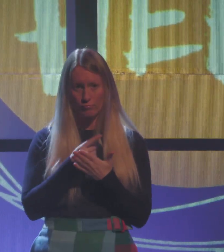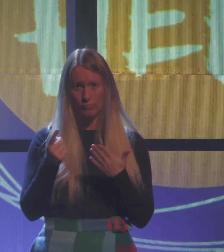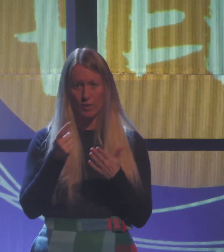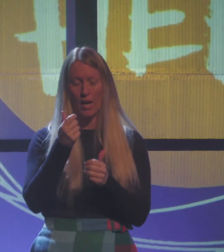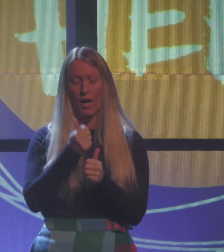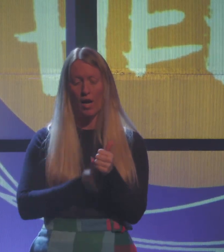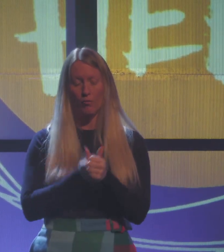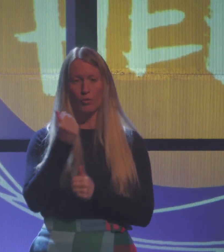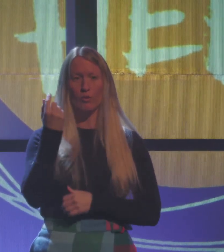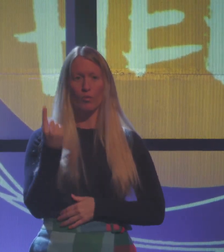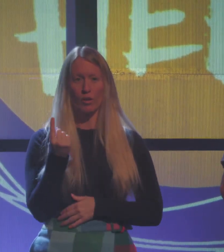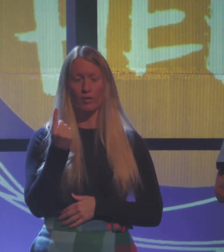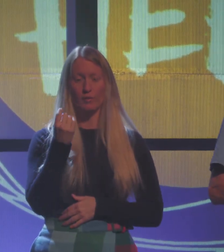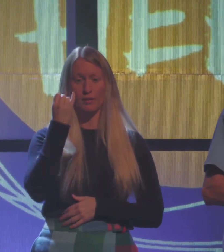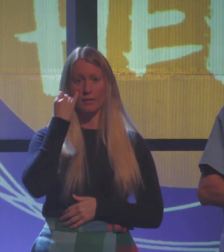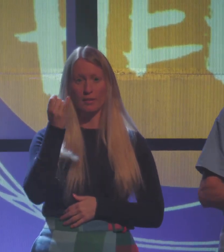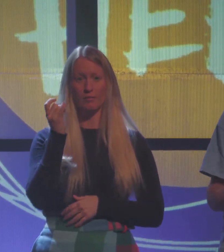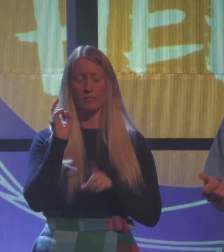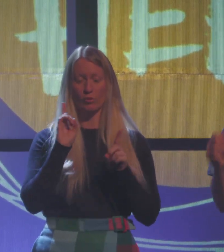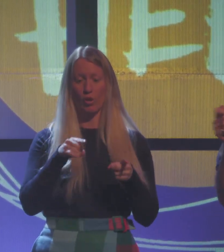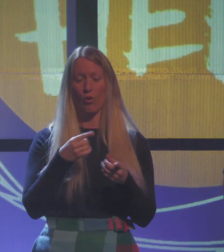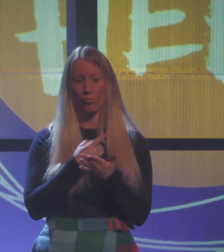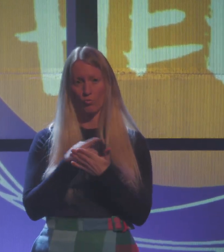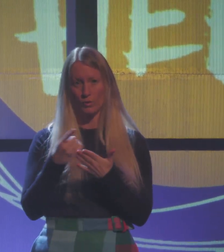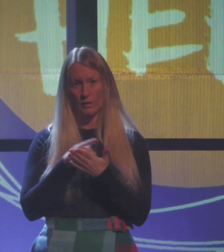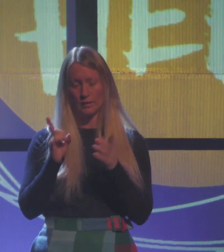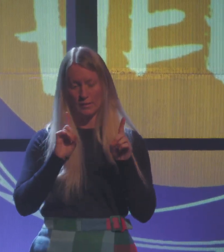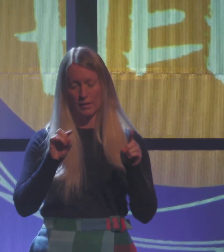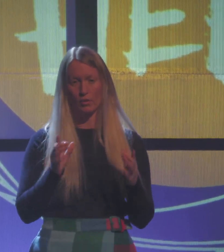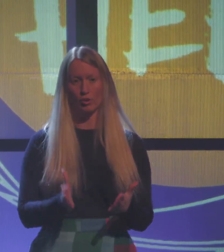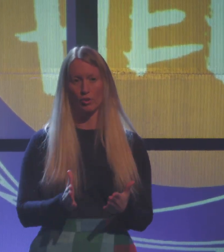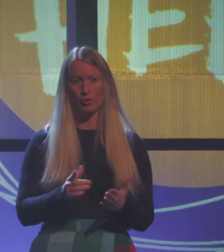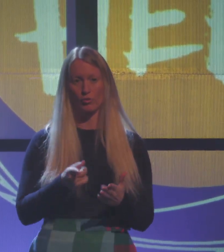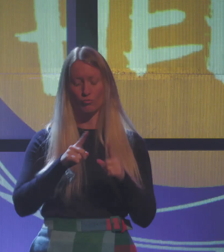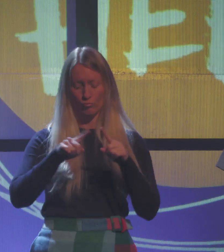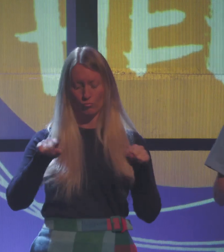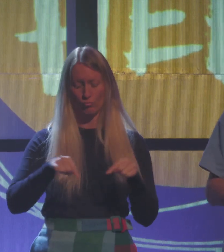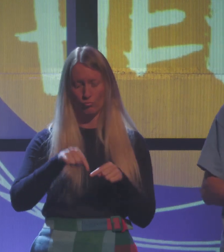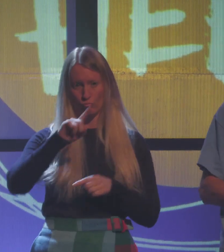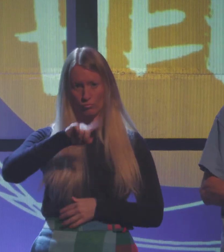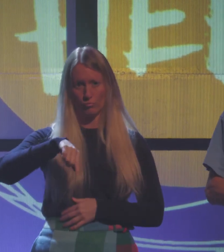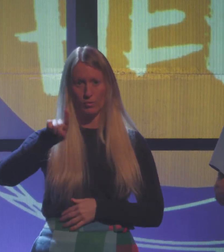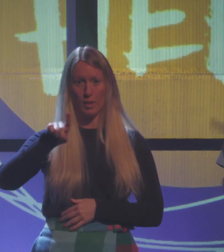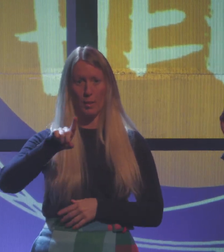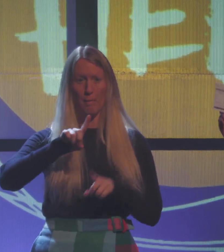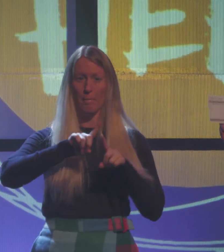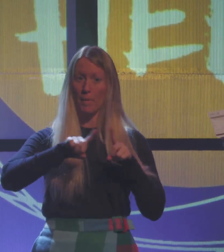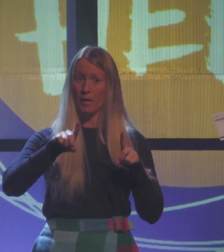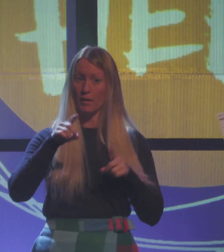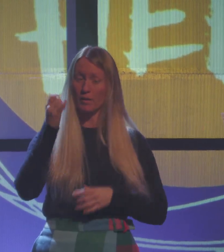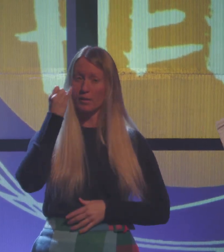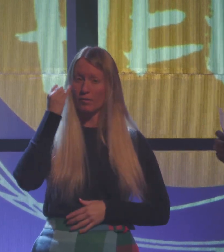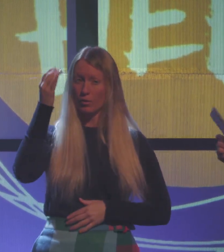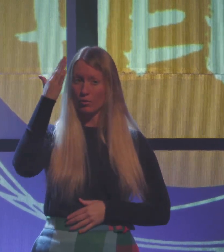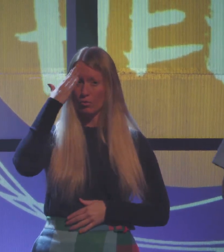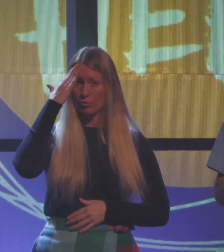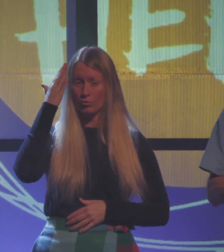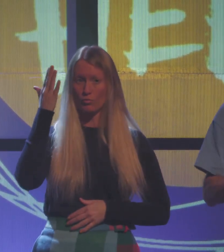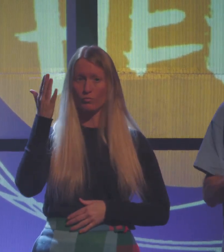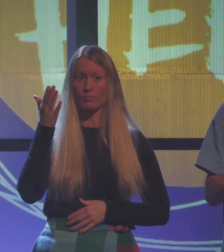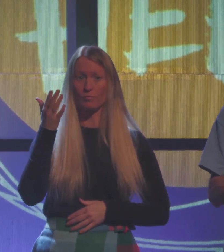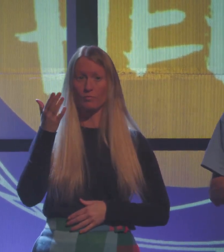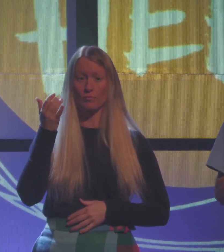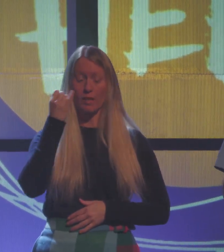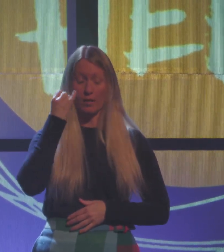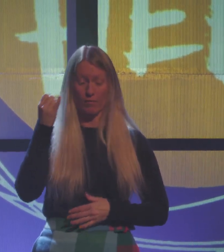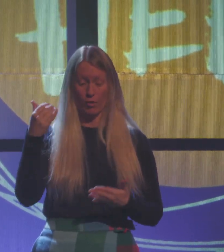attender, just check, put your name and your address and check regular attender. Now, if you're new here, check the new here box